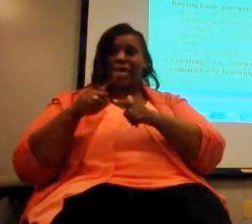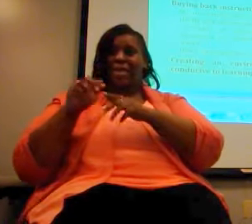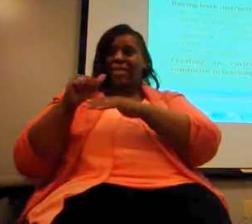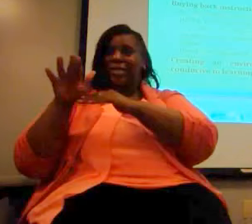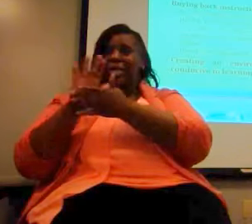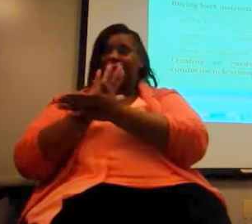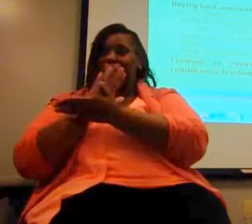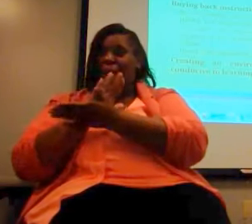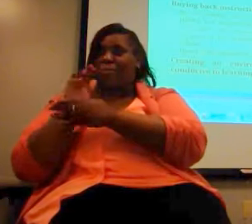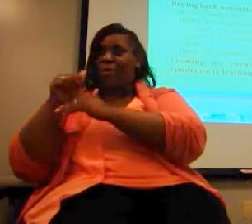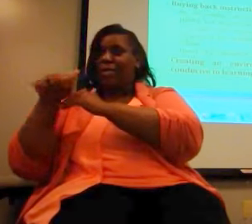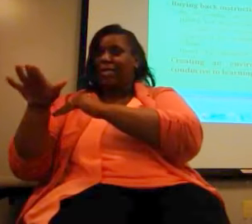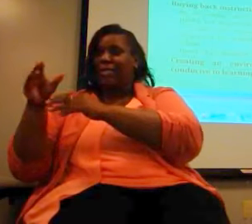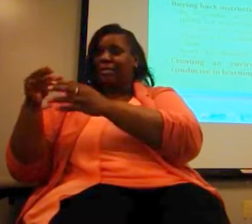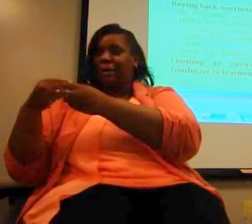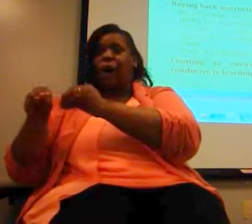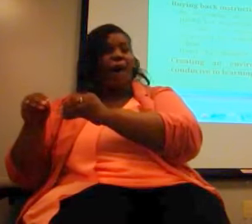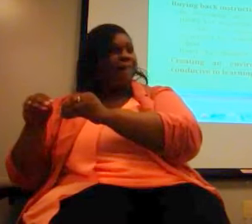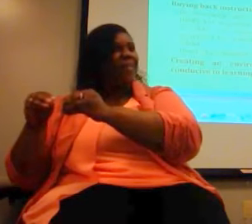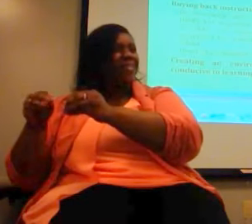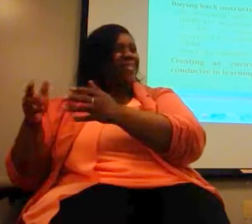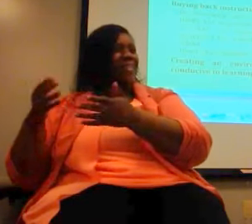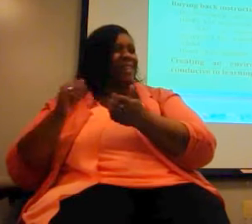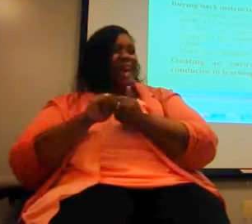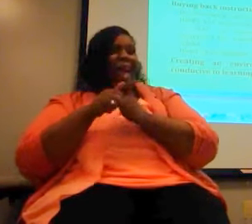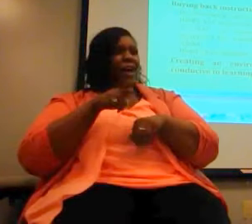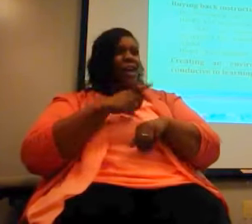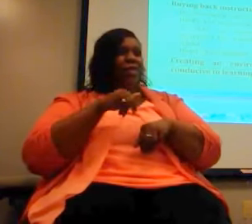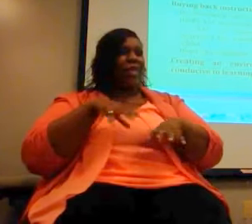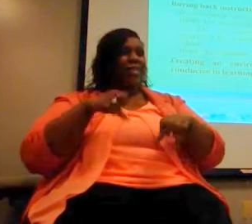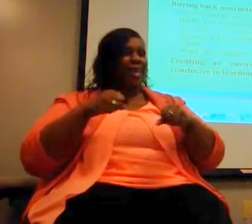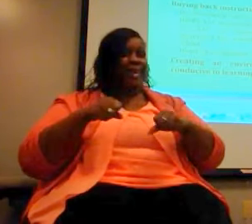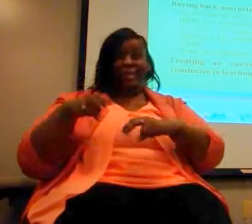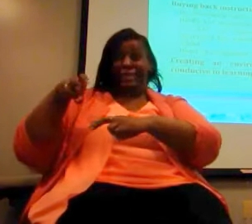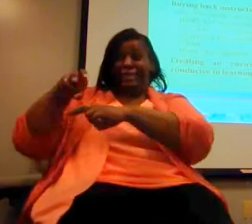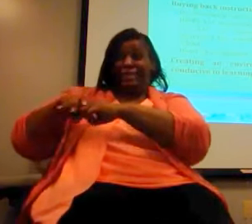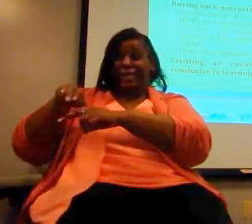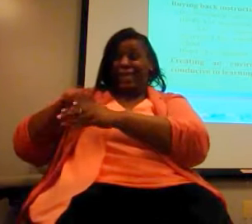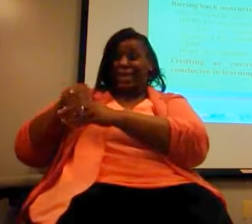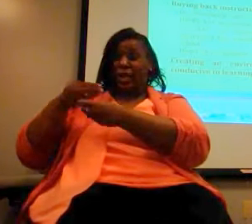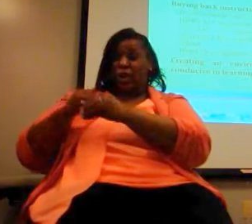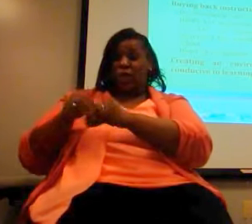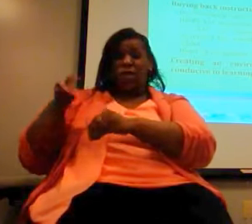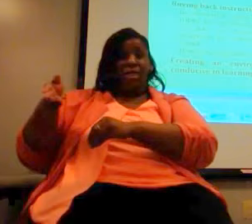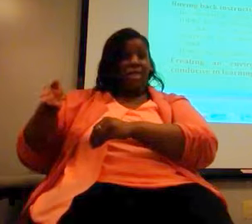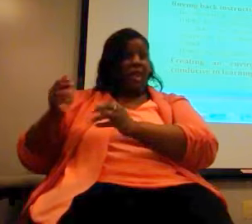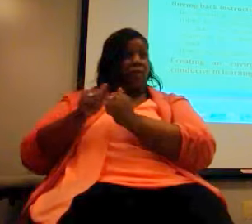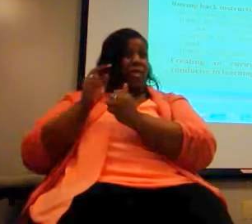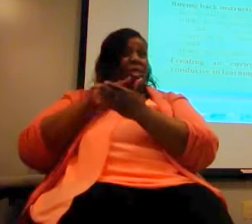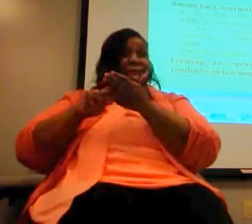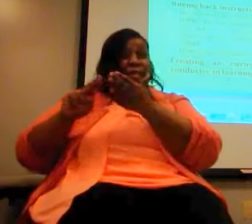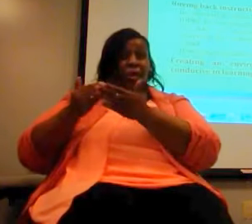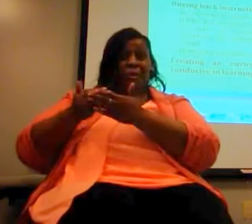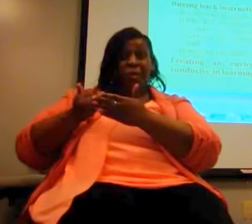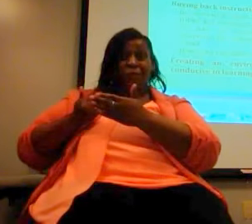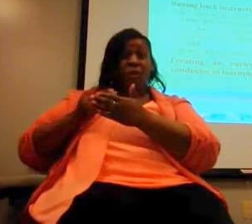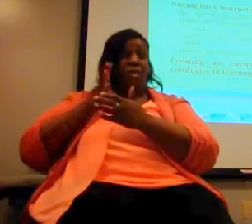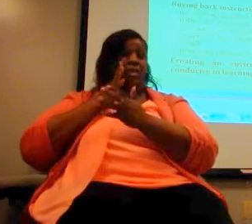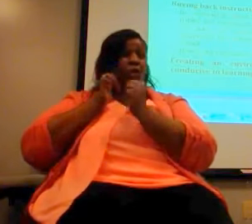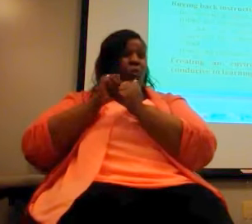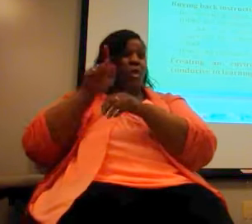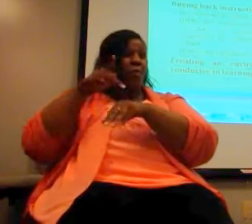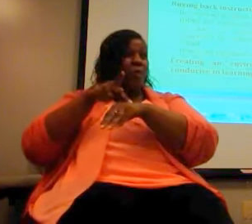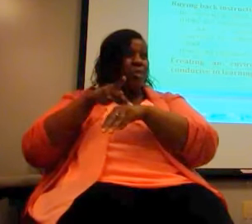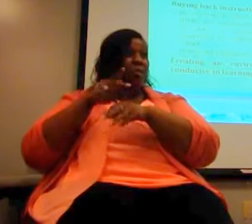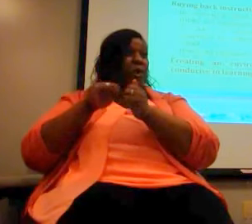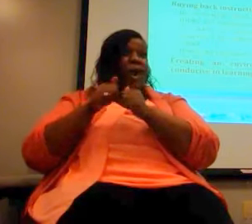them down the hallway to the principal's office. How long do they sit in the principal's out there with the secretary before they are actually dealt with?